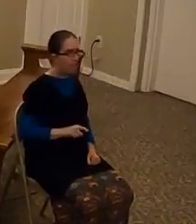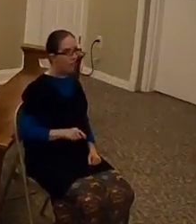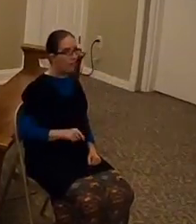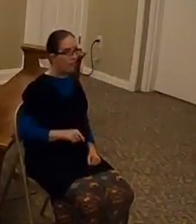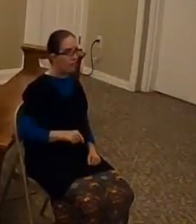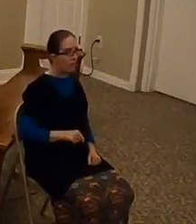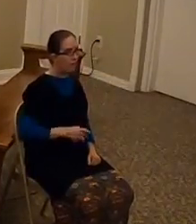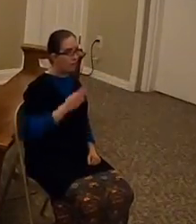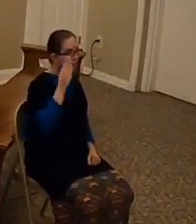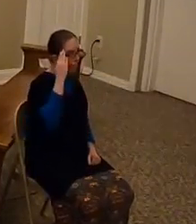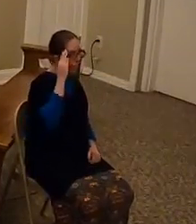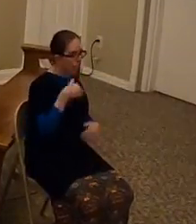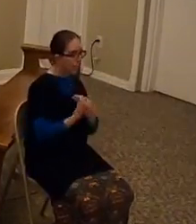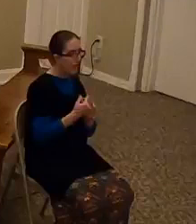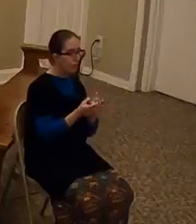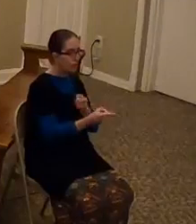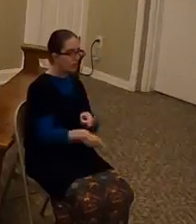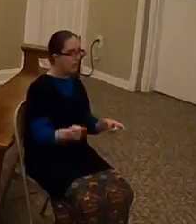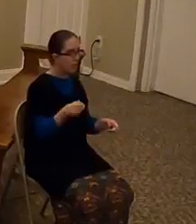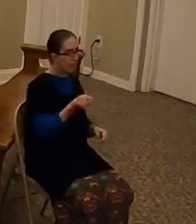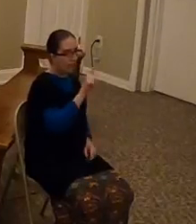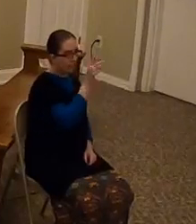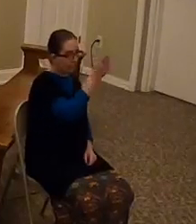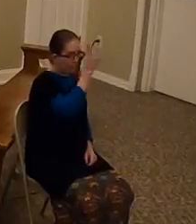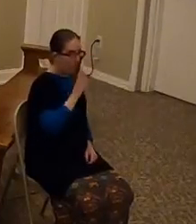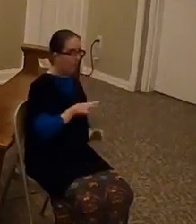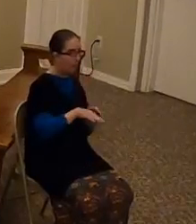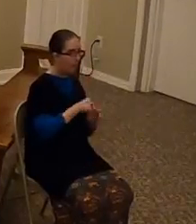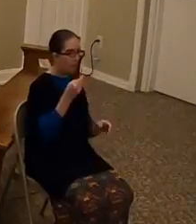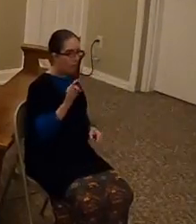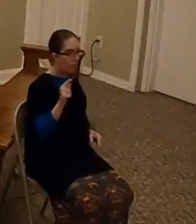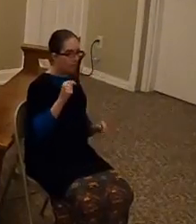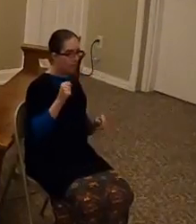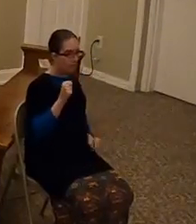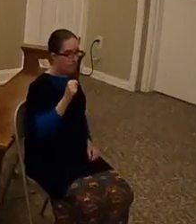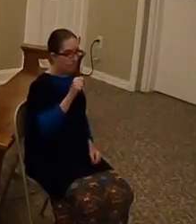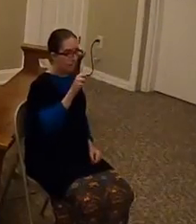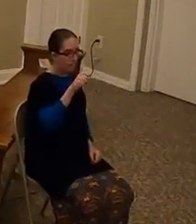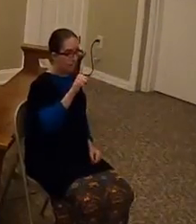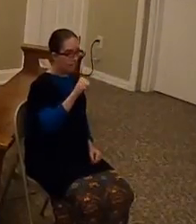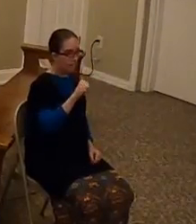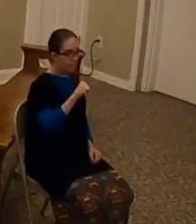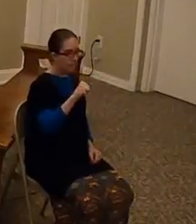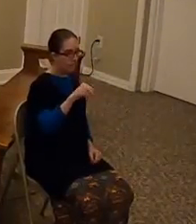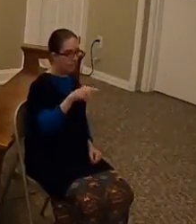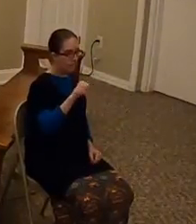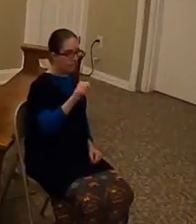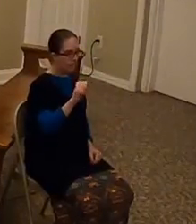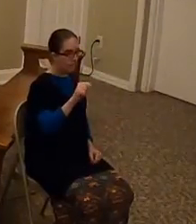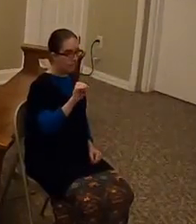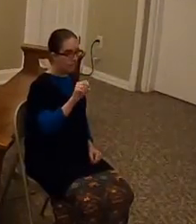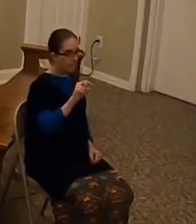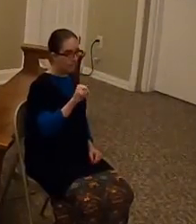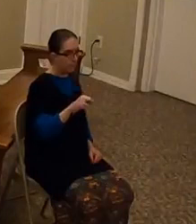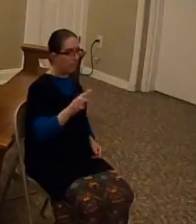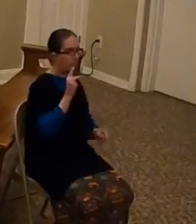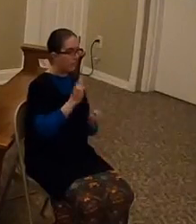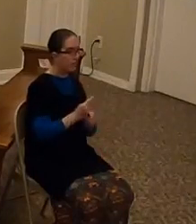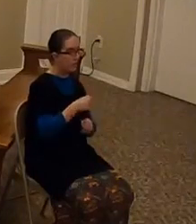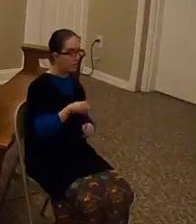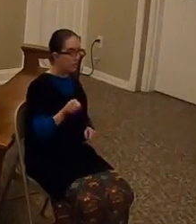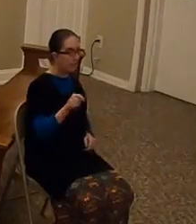knoweth how to deliver the godly out of temptations, and to reserve